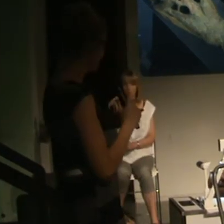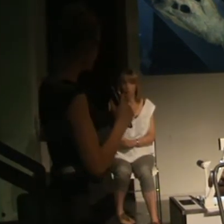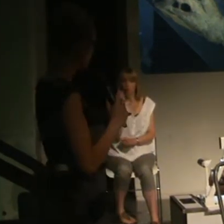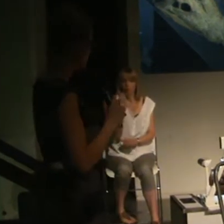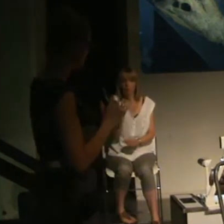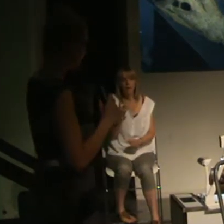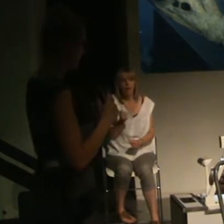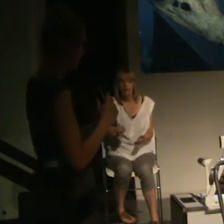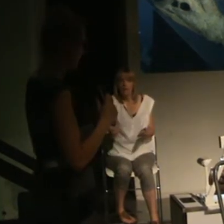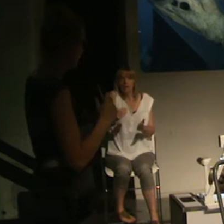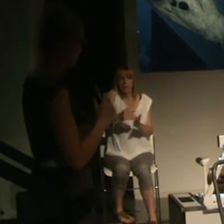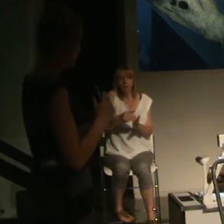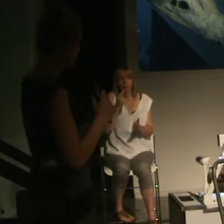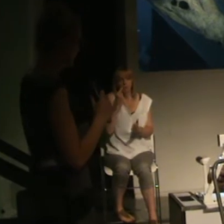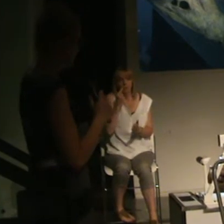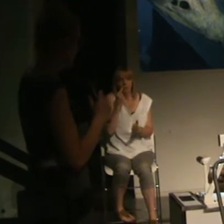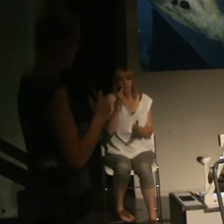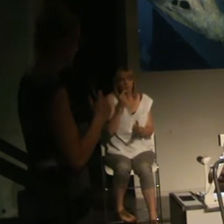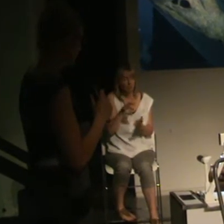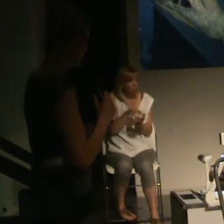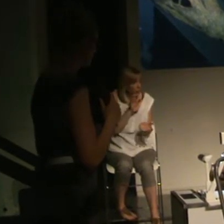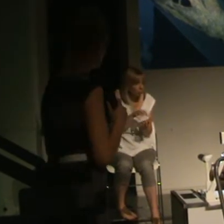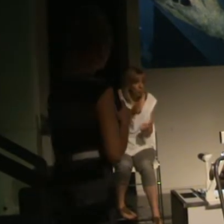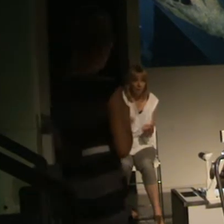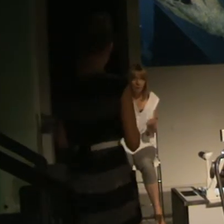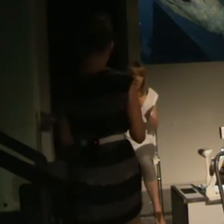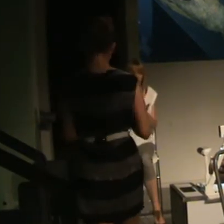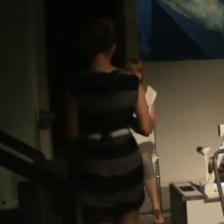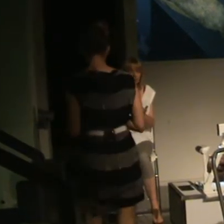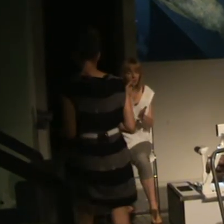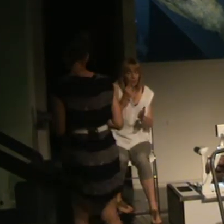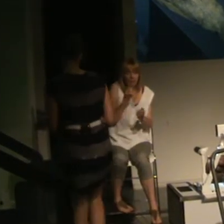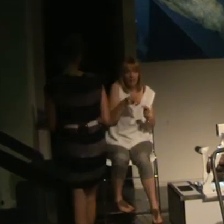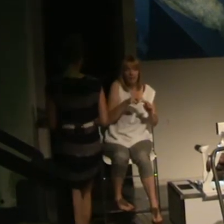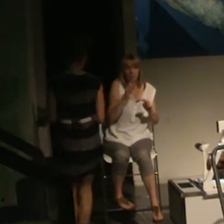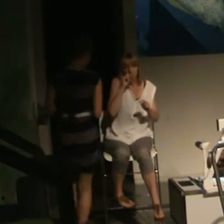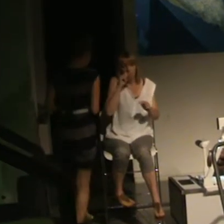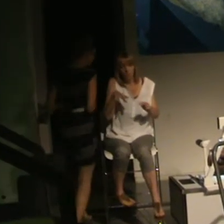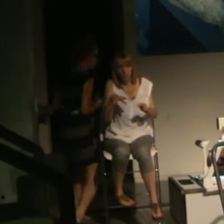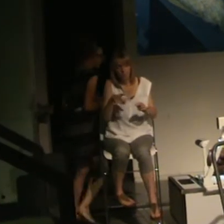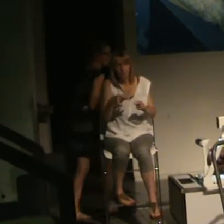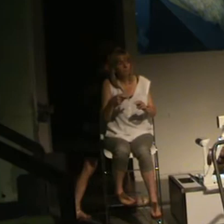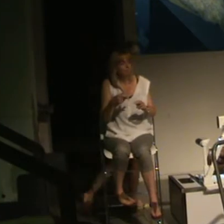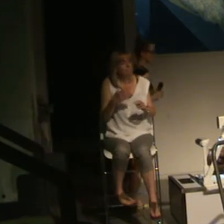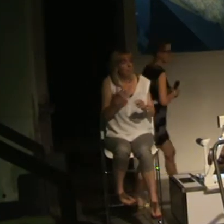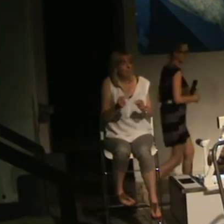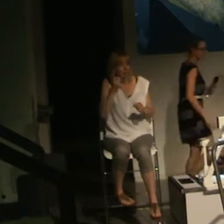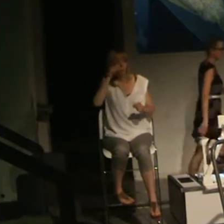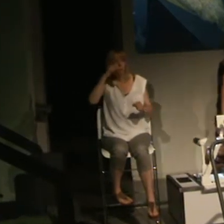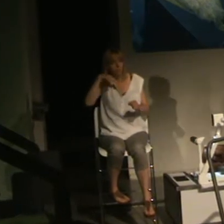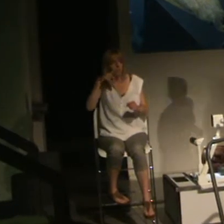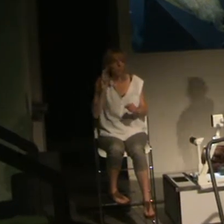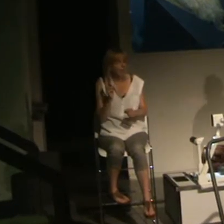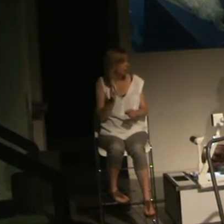ever have extra ones? They fall out quite often and replace them quickly? They do. Crocodiles replace their teeth really, really